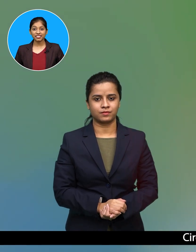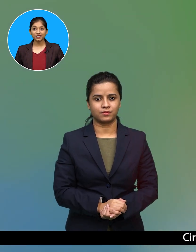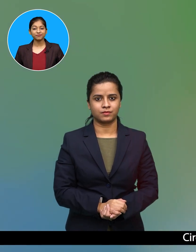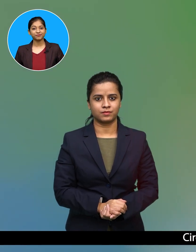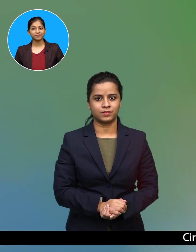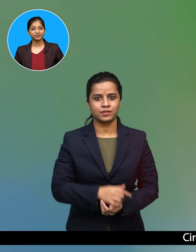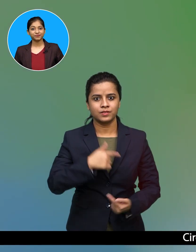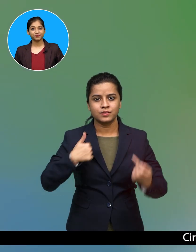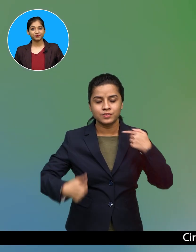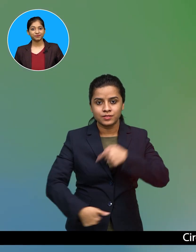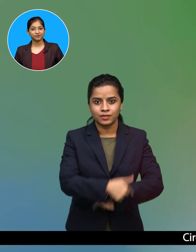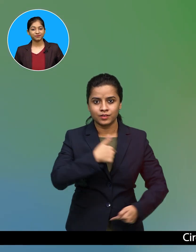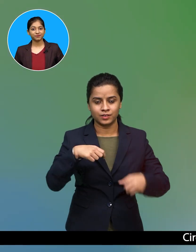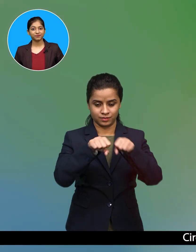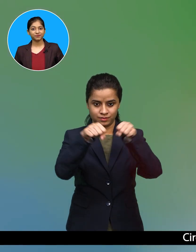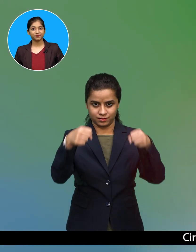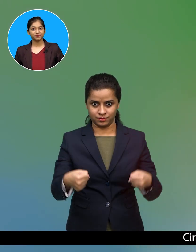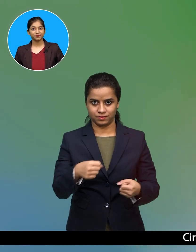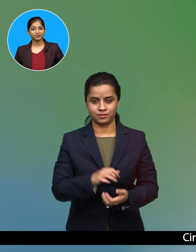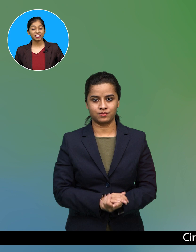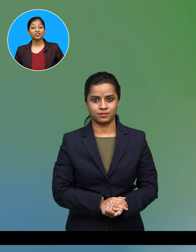circulatory system,